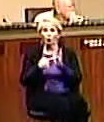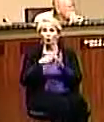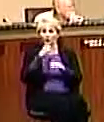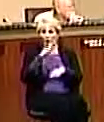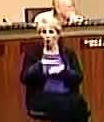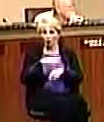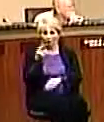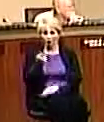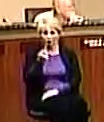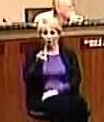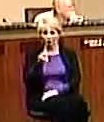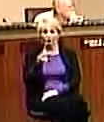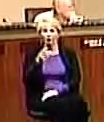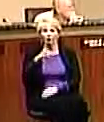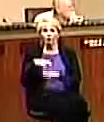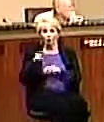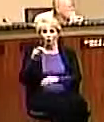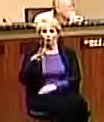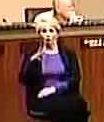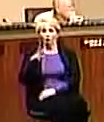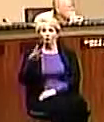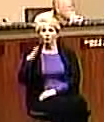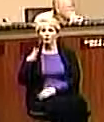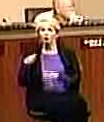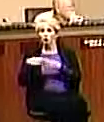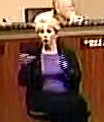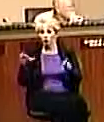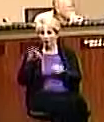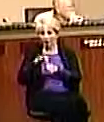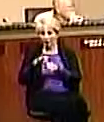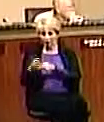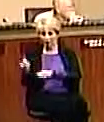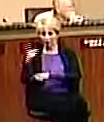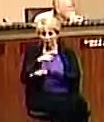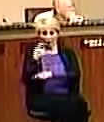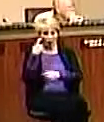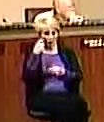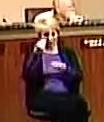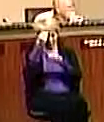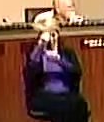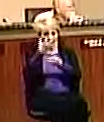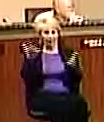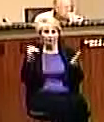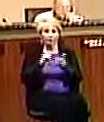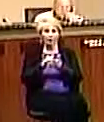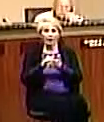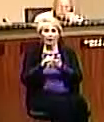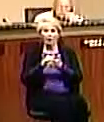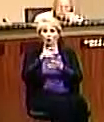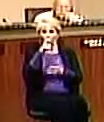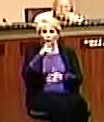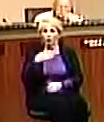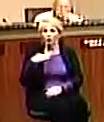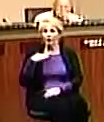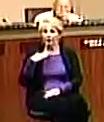on Tuesday, November 5th, which is the general election day. Notices of candidacy must be filed